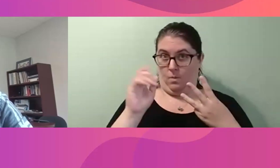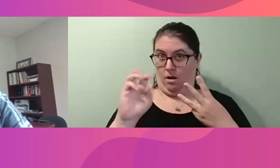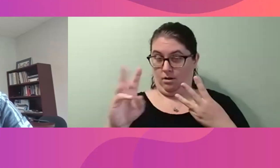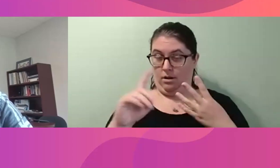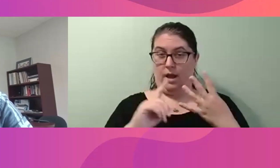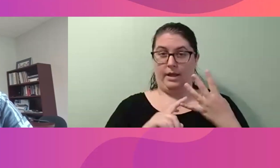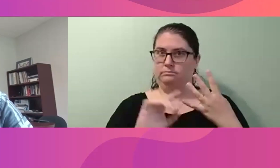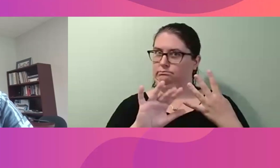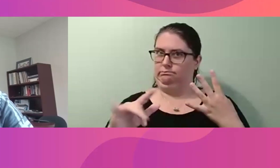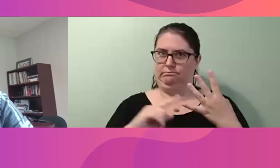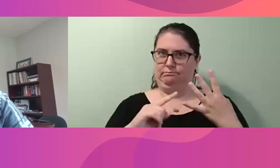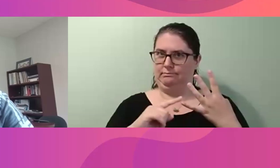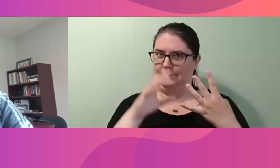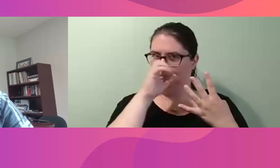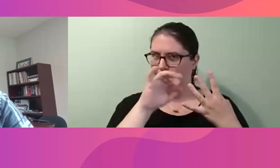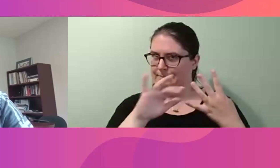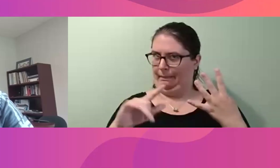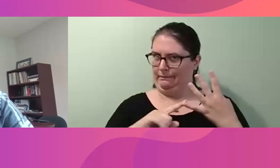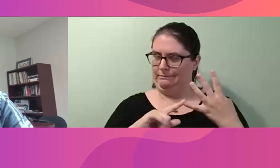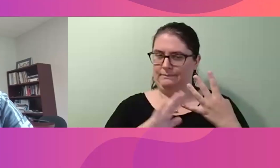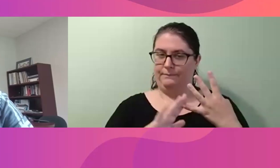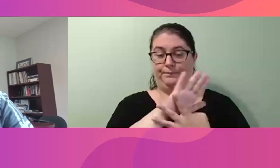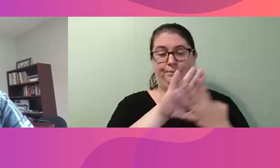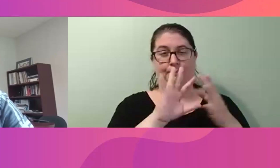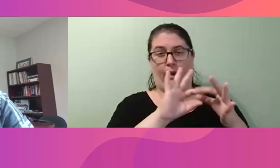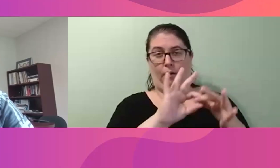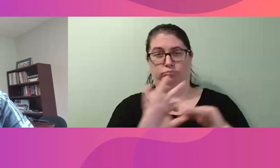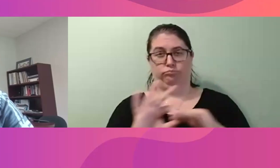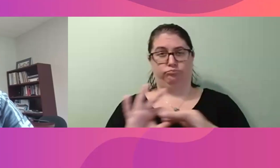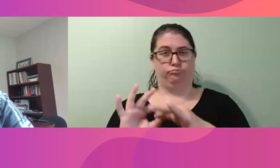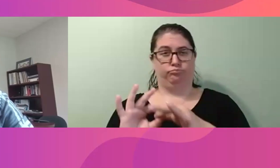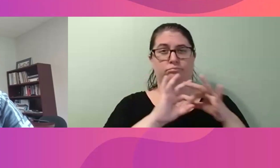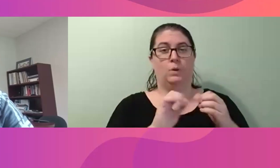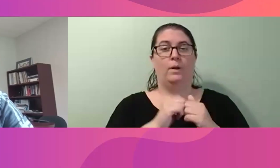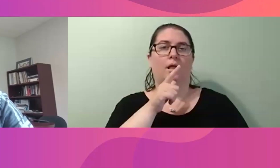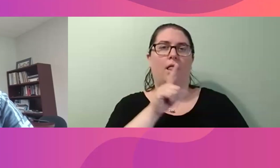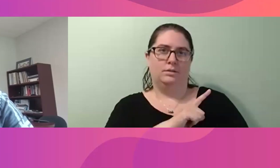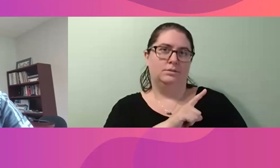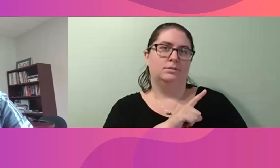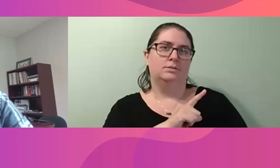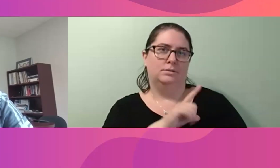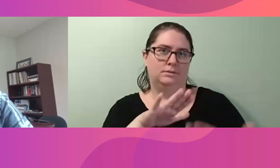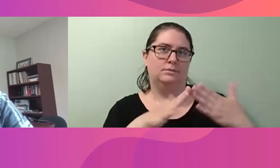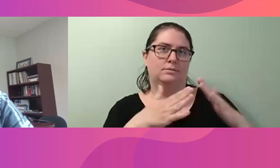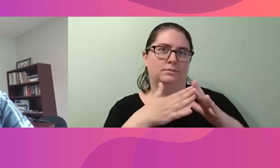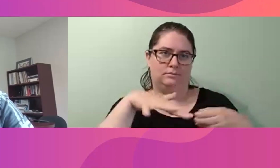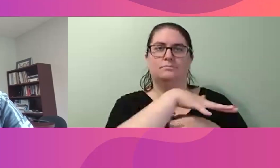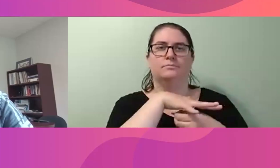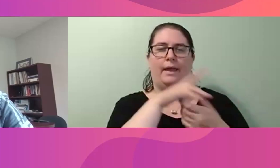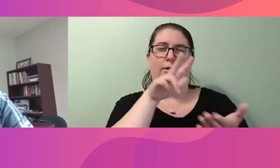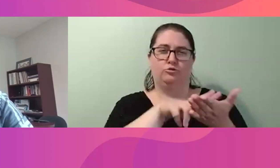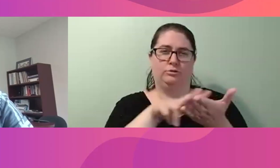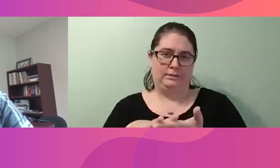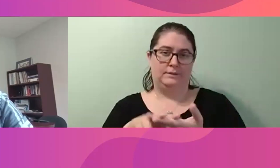Chinongtong nations. These lands are connected with the London Township and Sombra Treaties